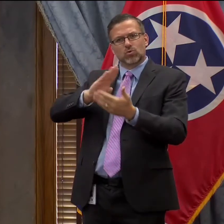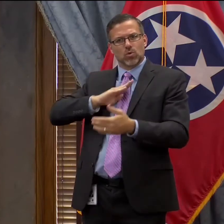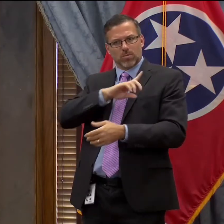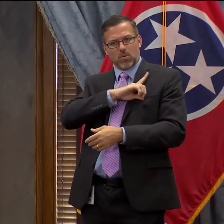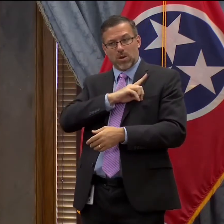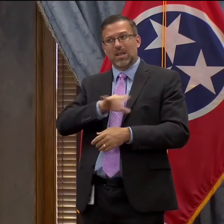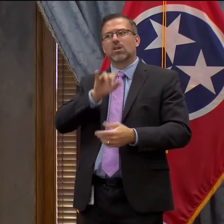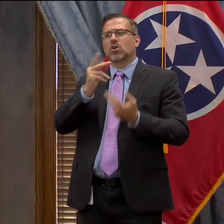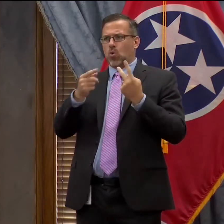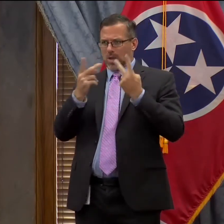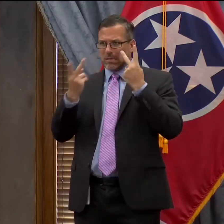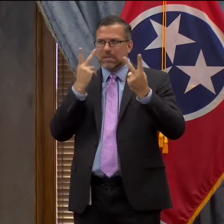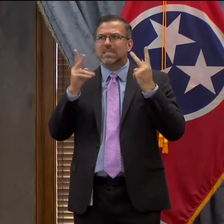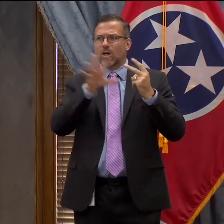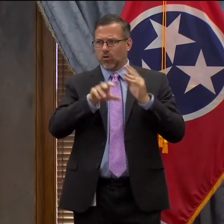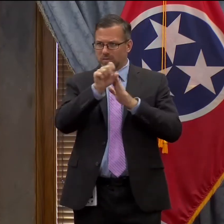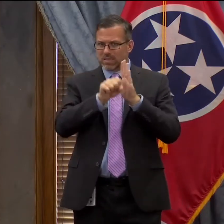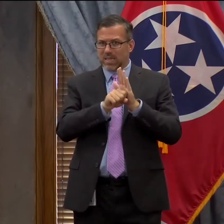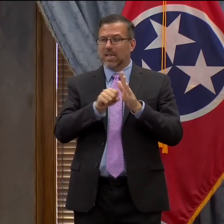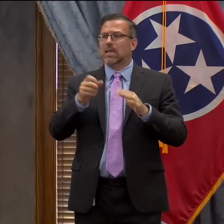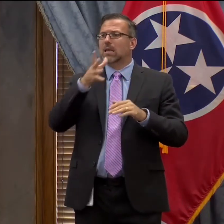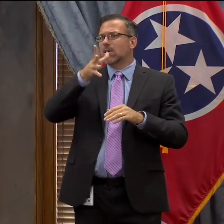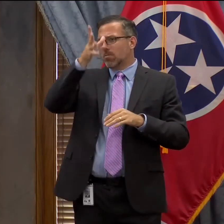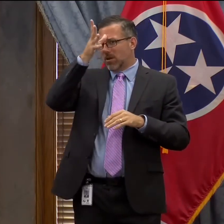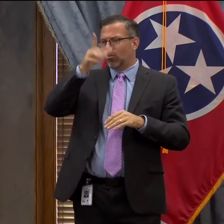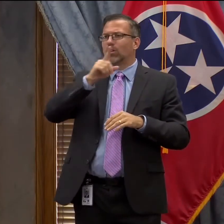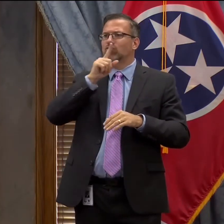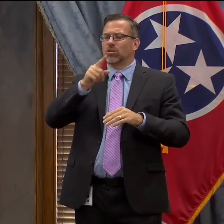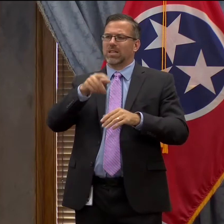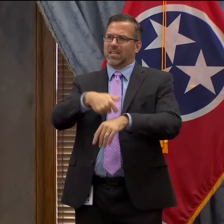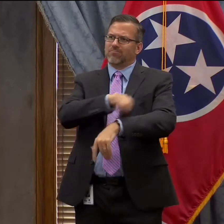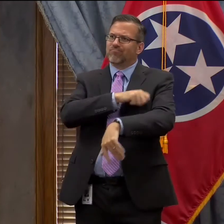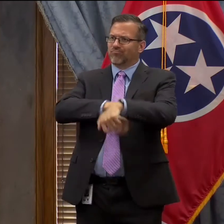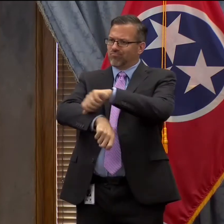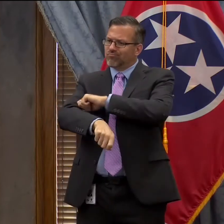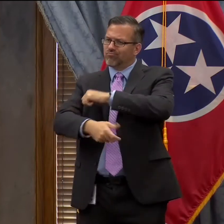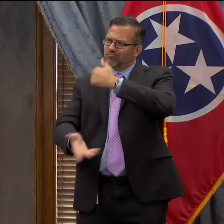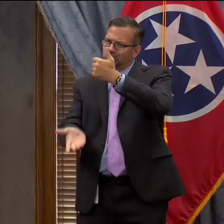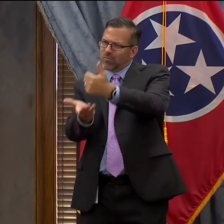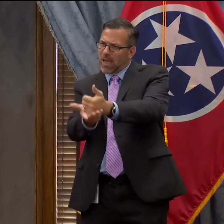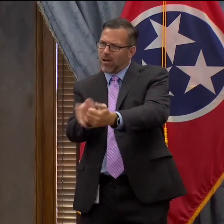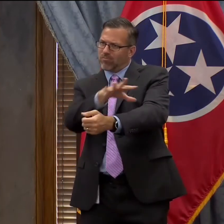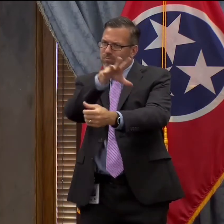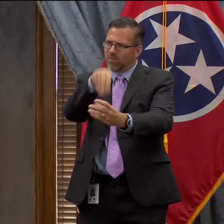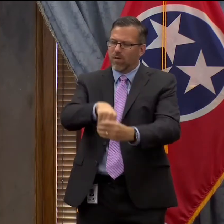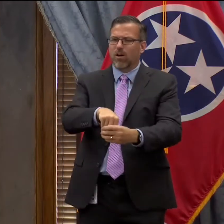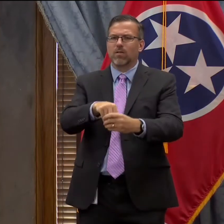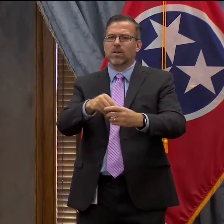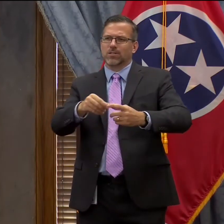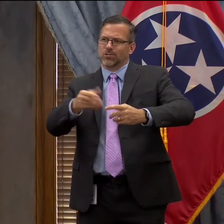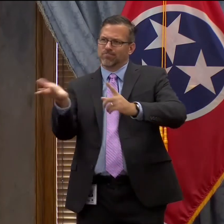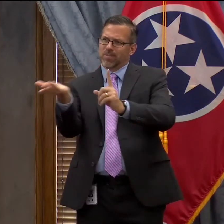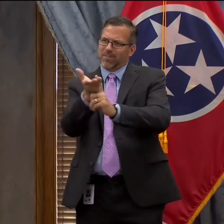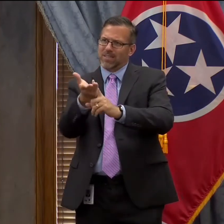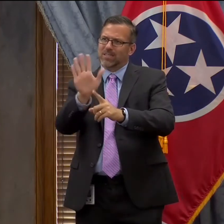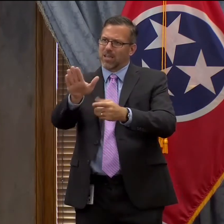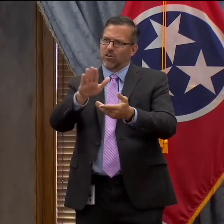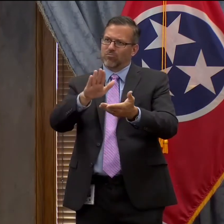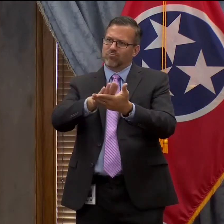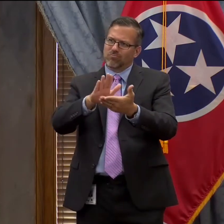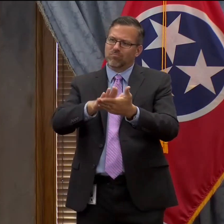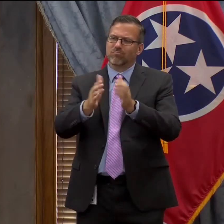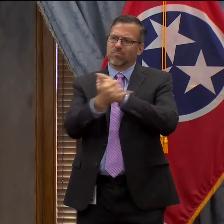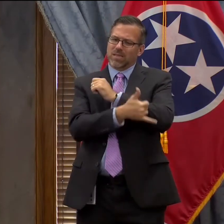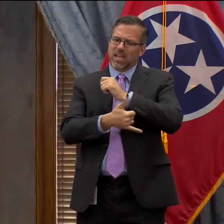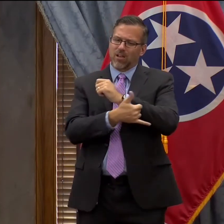is what we are seeing across the state. Parents are becoming very meaningfully engaged and have been with those conversations as it relates to school reopening. How